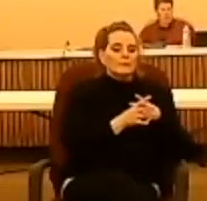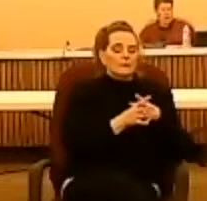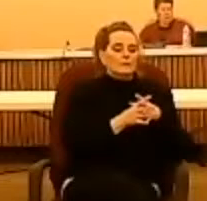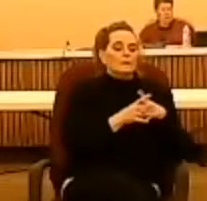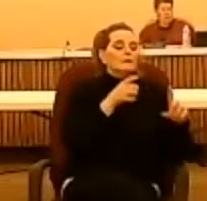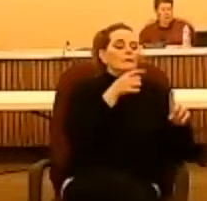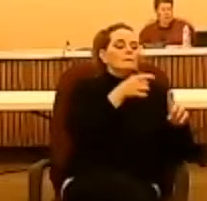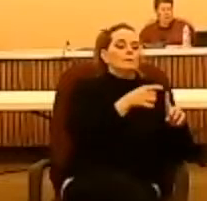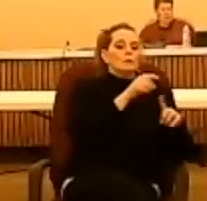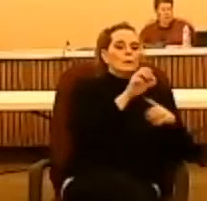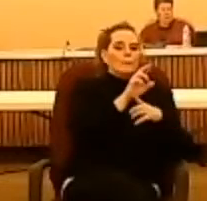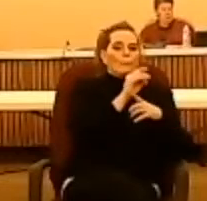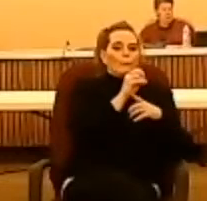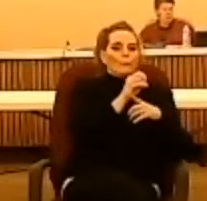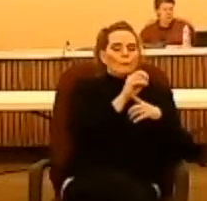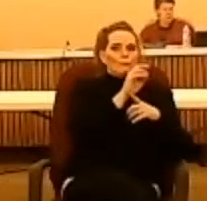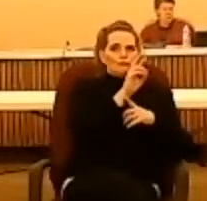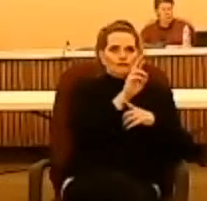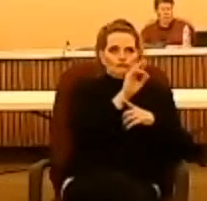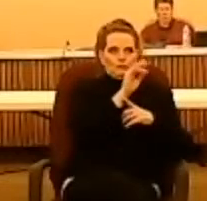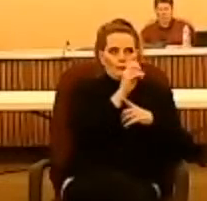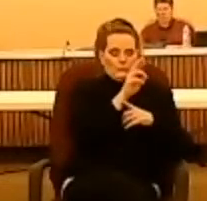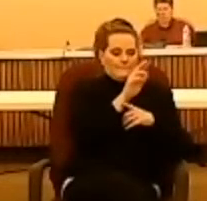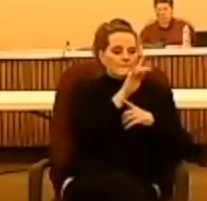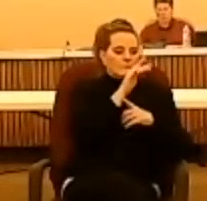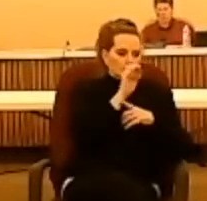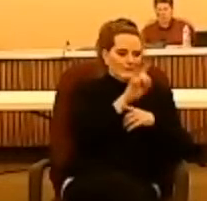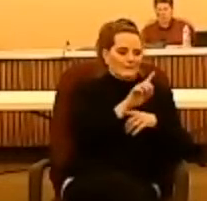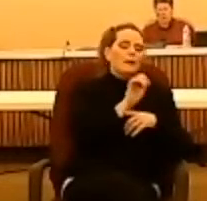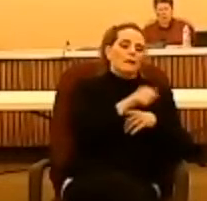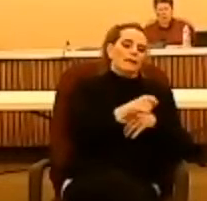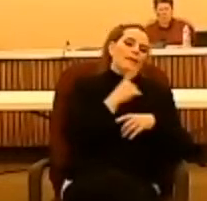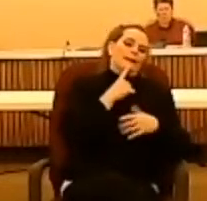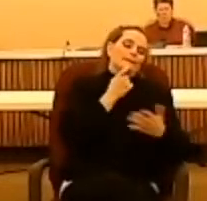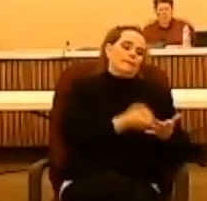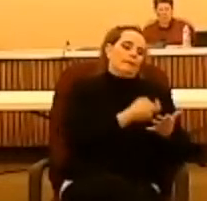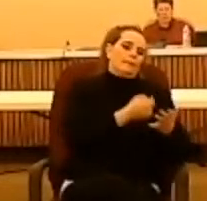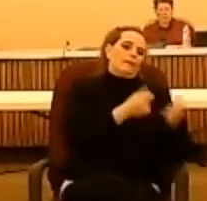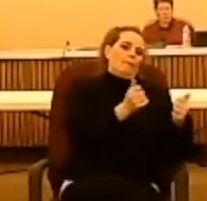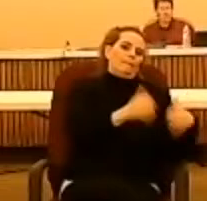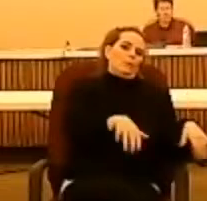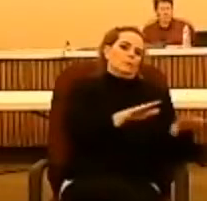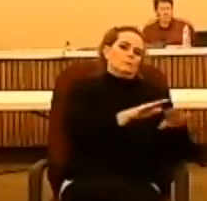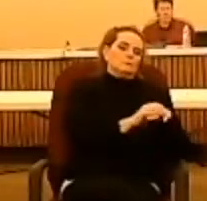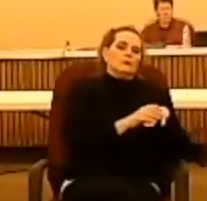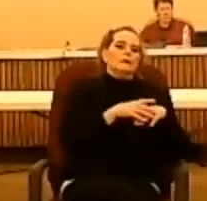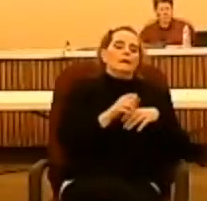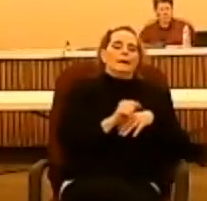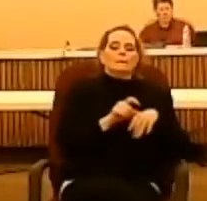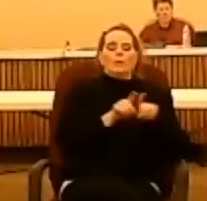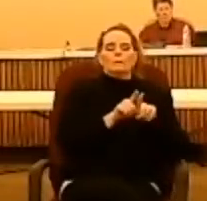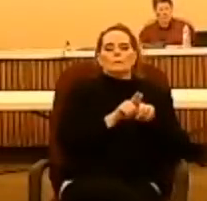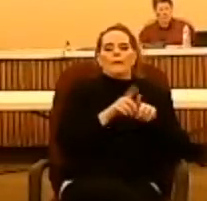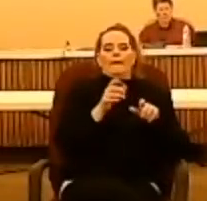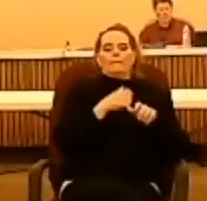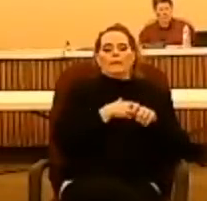Riverbend Park, which is where the Riverton Golf Course is, and the Riverton Disc Golf Course is.